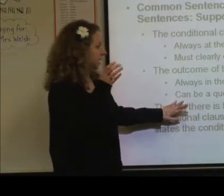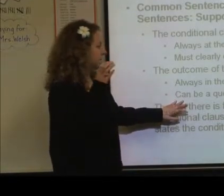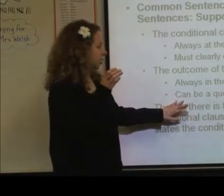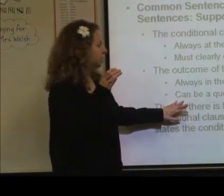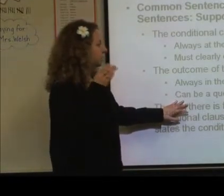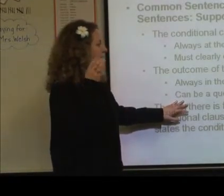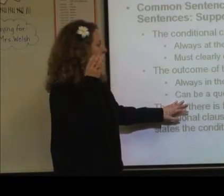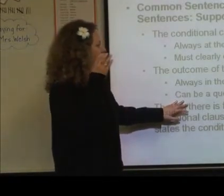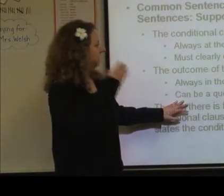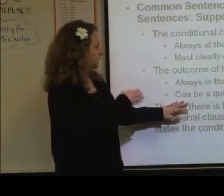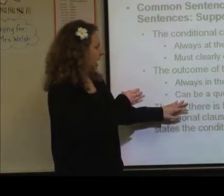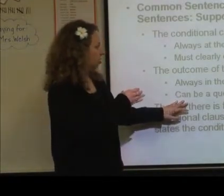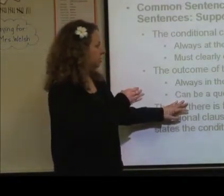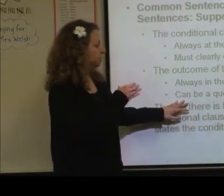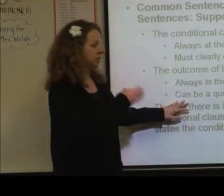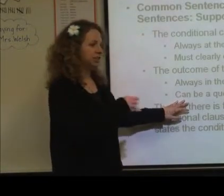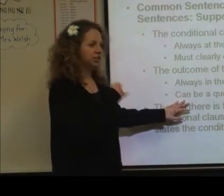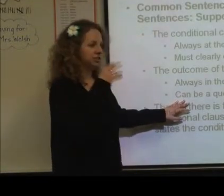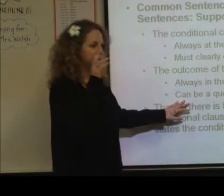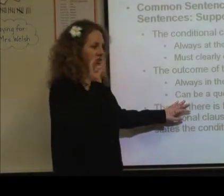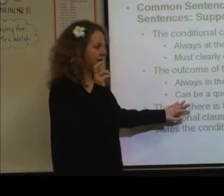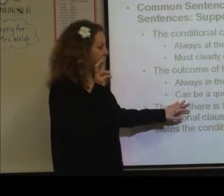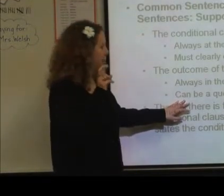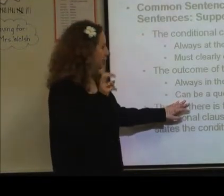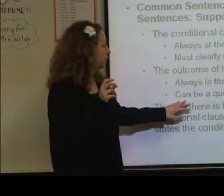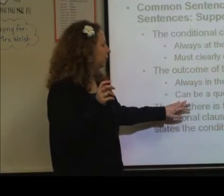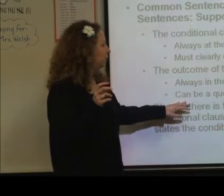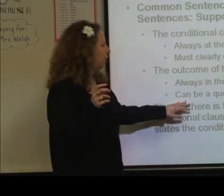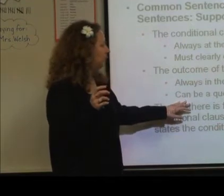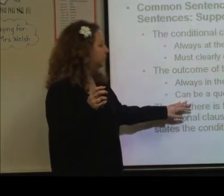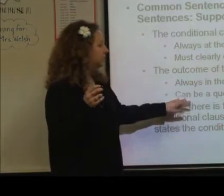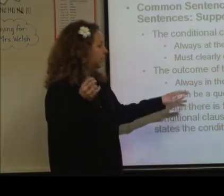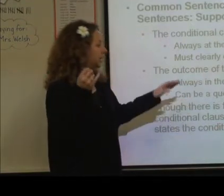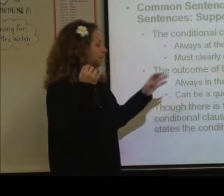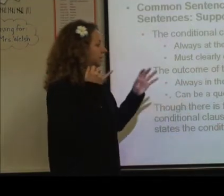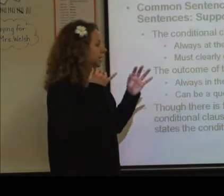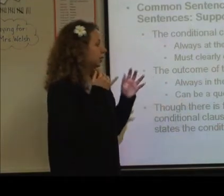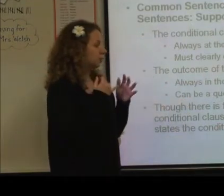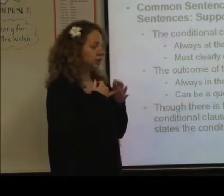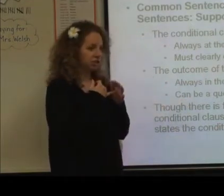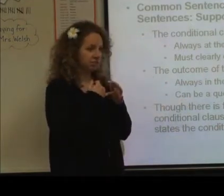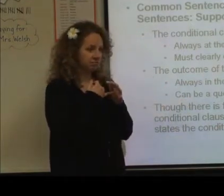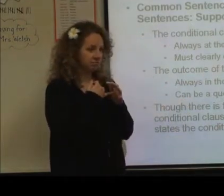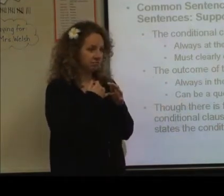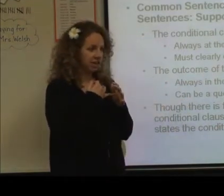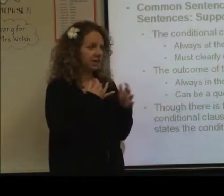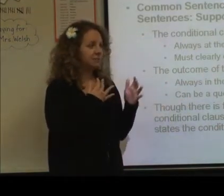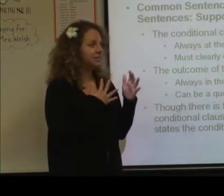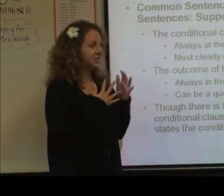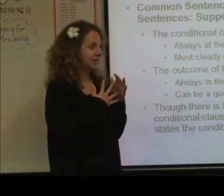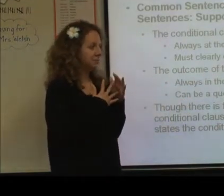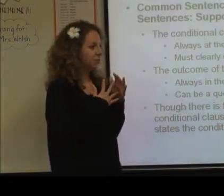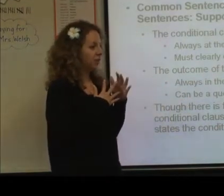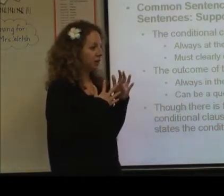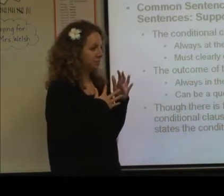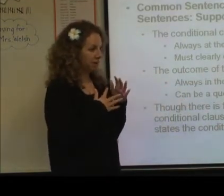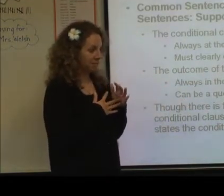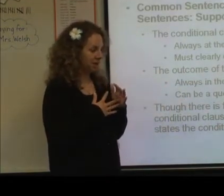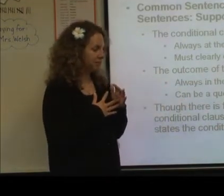second part, the outcome of the condition, the then part, will always, it can be a question, it can be a statement, or it can be a command,